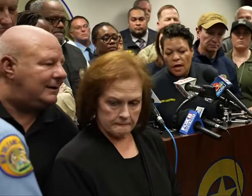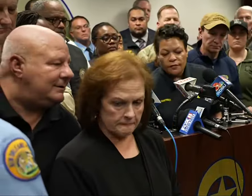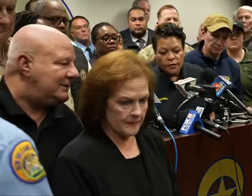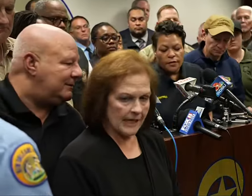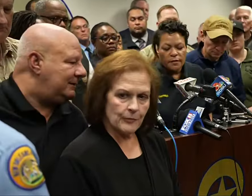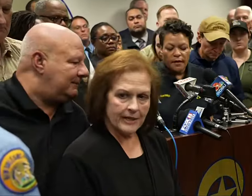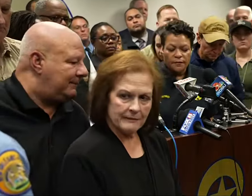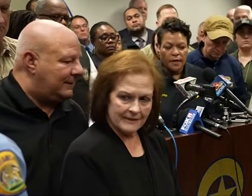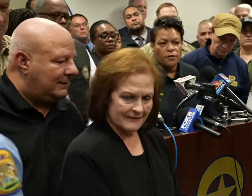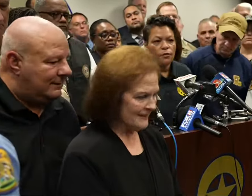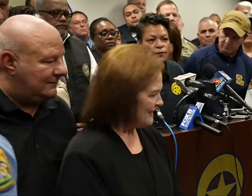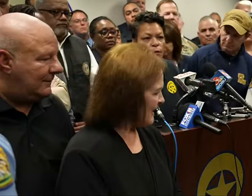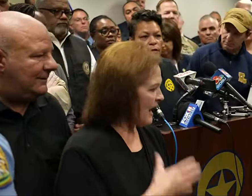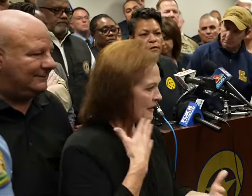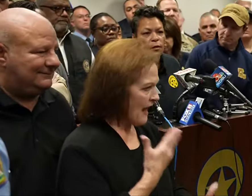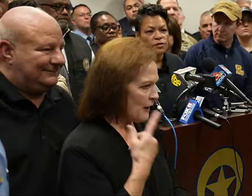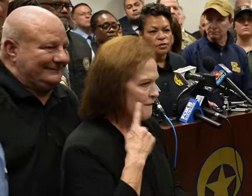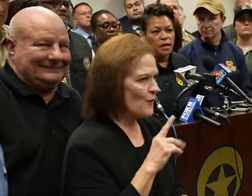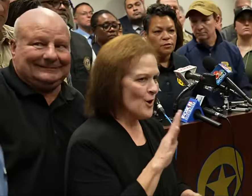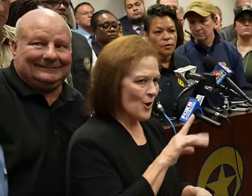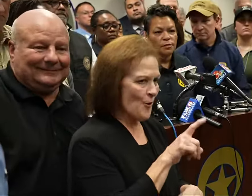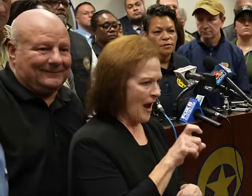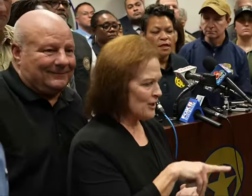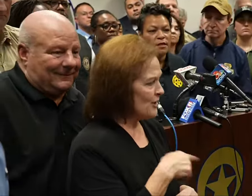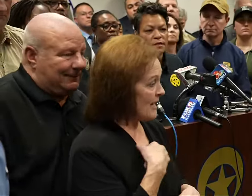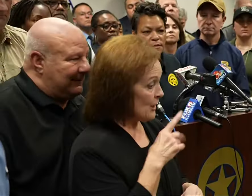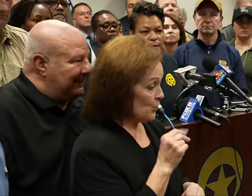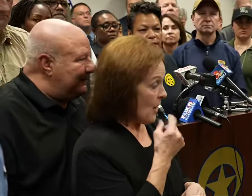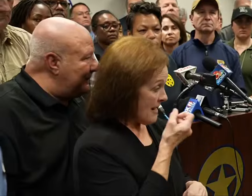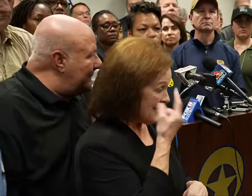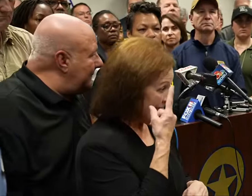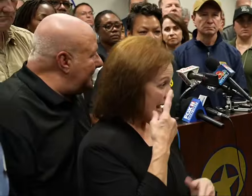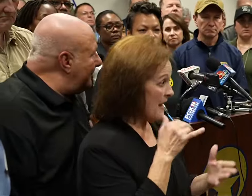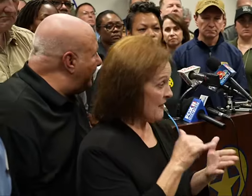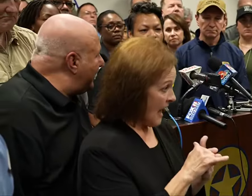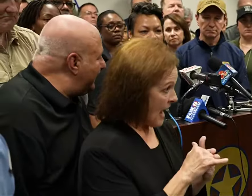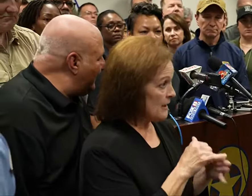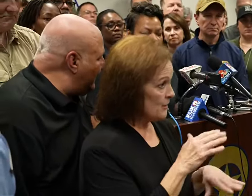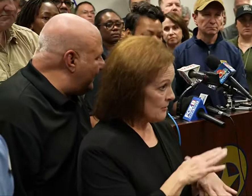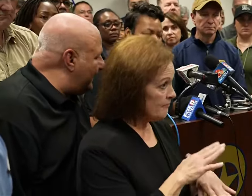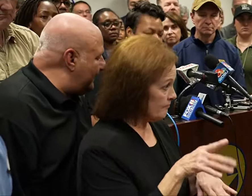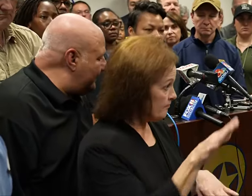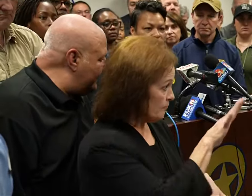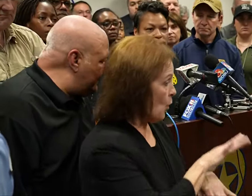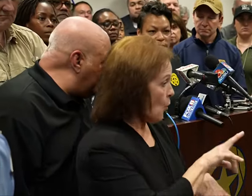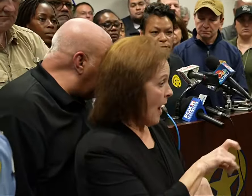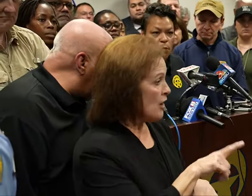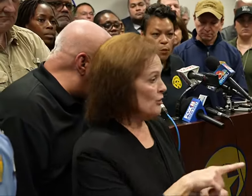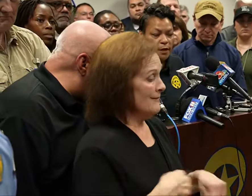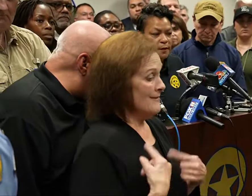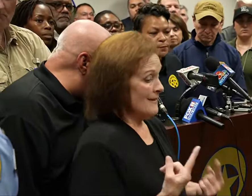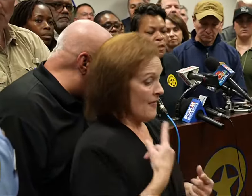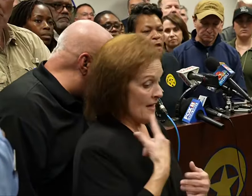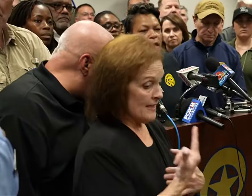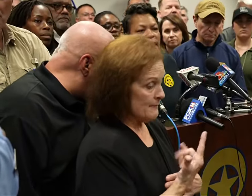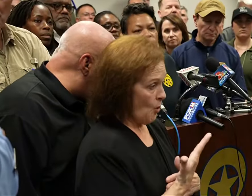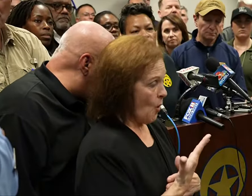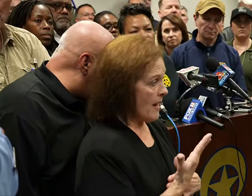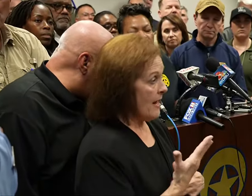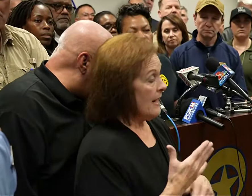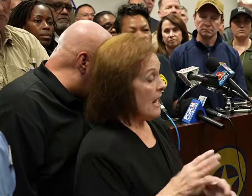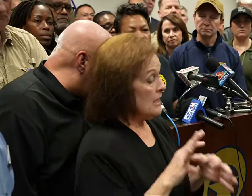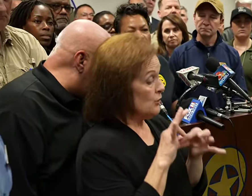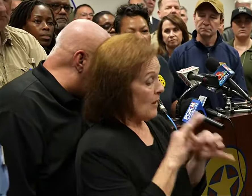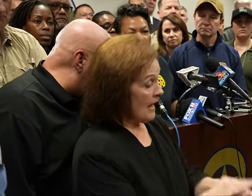Thank you, Governor, and thank you for the question. I do understand that it's been on your radar since this morning. As